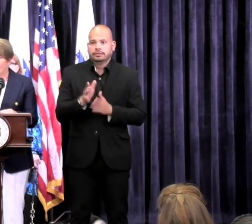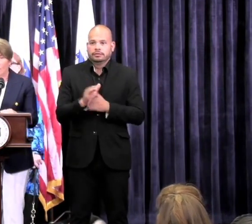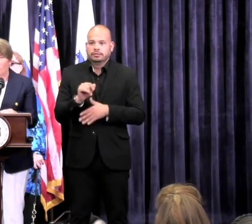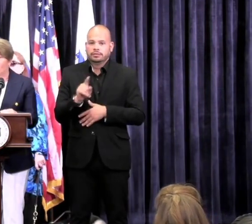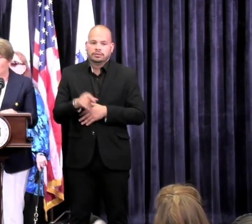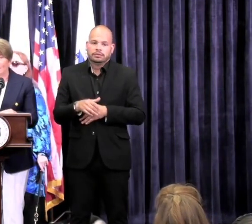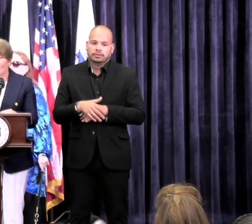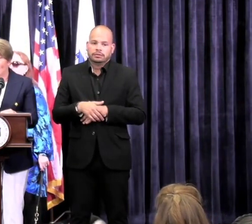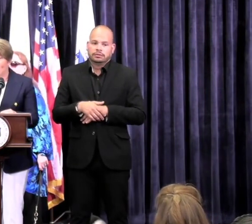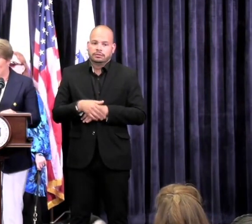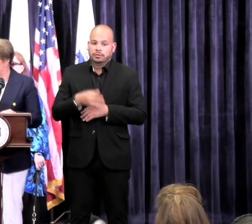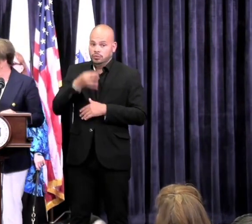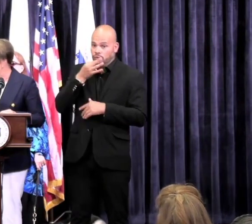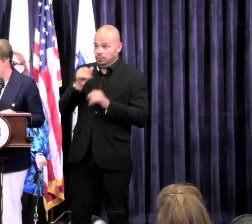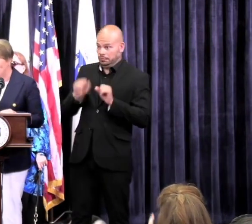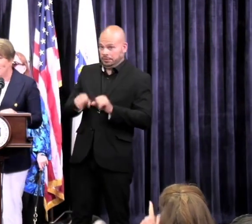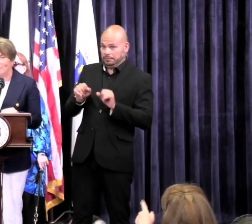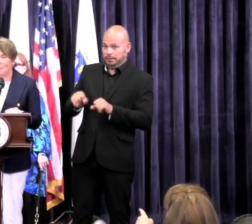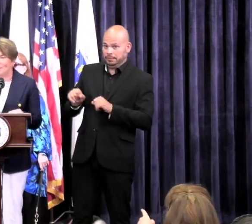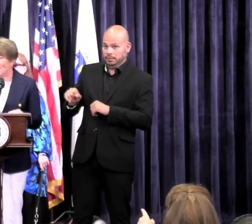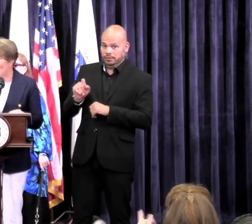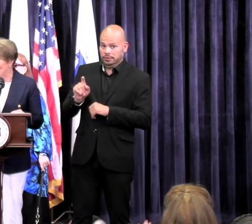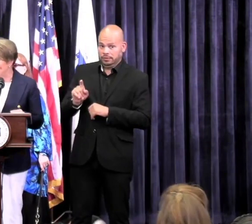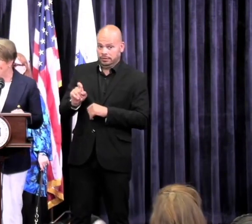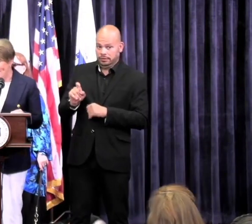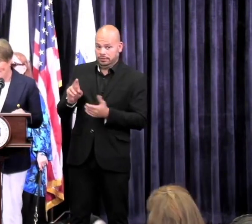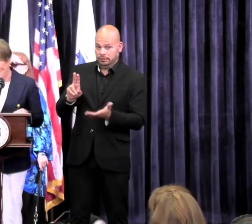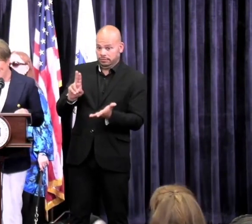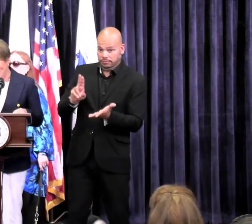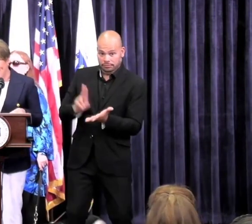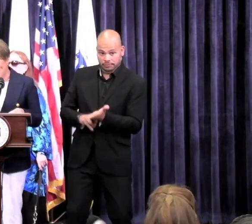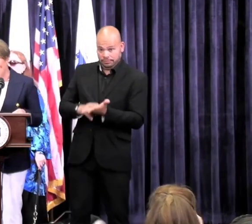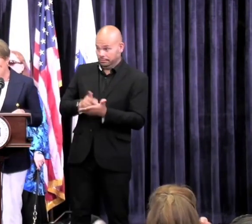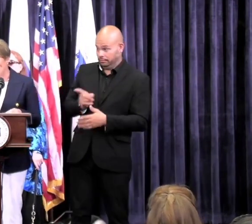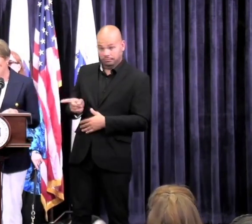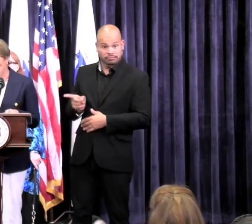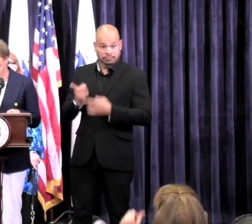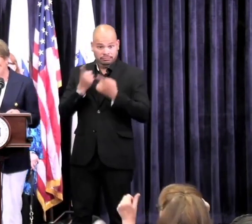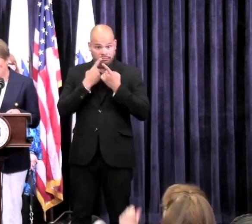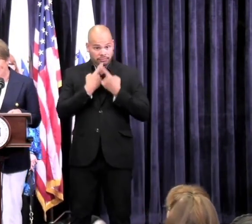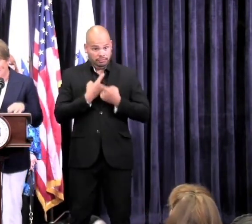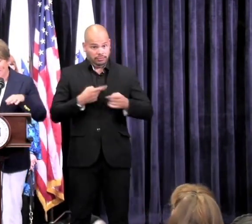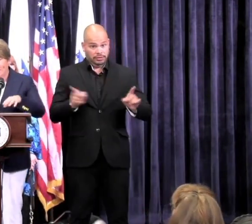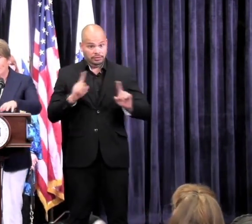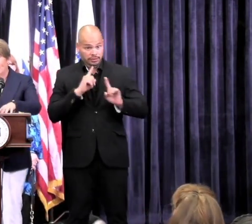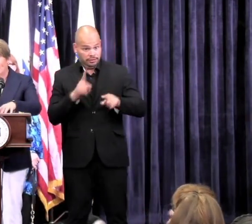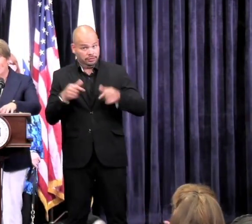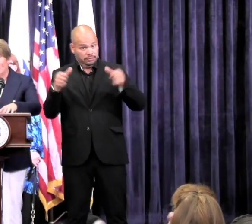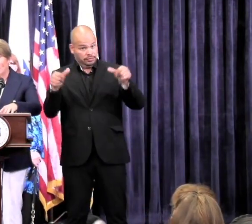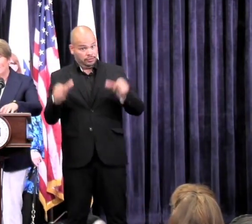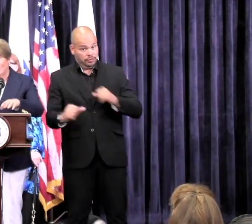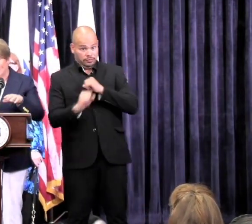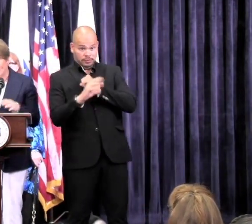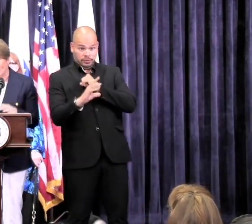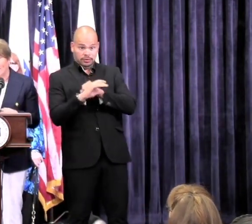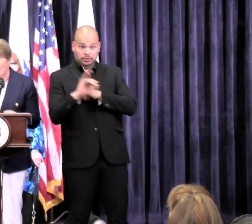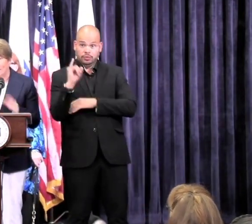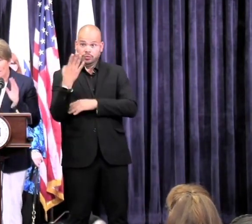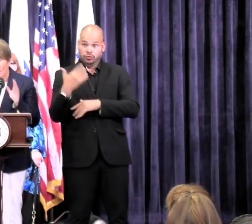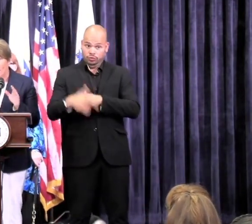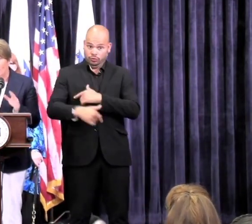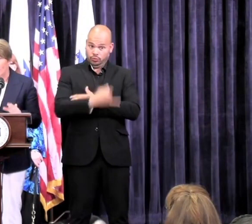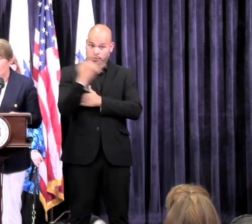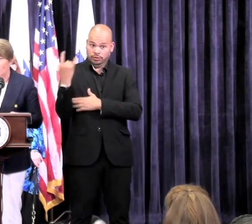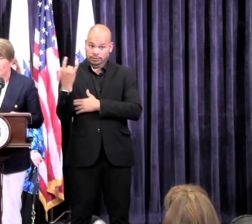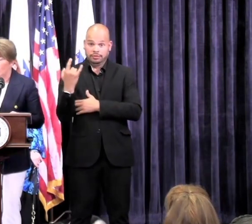I think you see the ball rolling today we're up we're posting we're looking to hire and I know that secretary Snyder and others have given a lot of thought to to